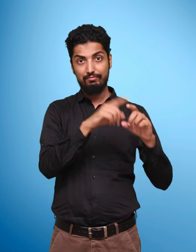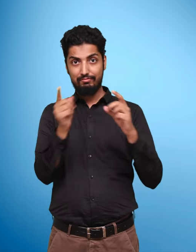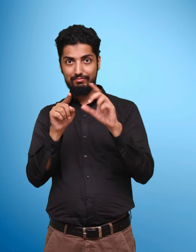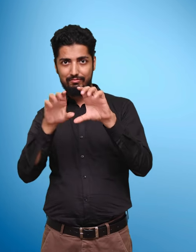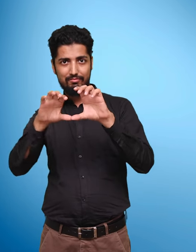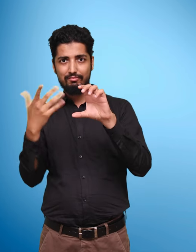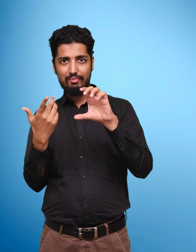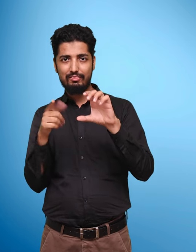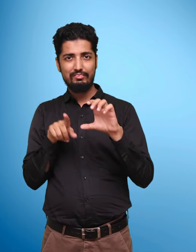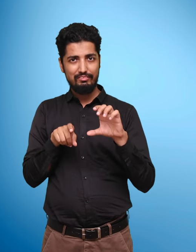Ant.